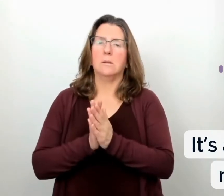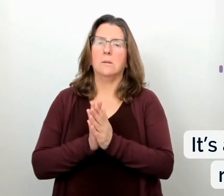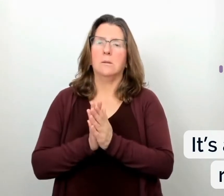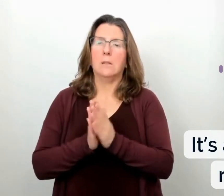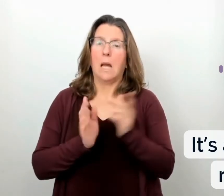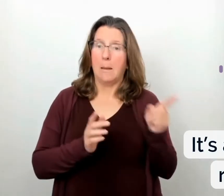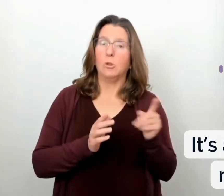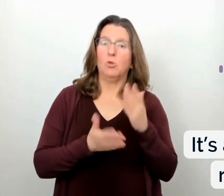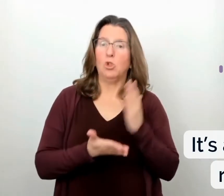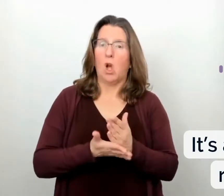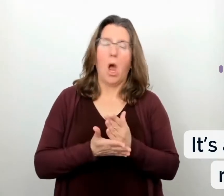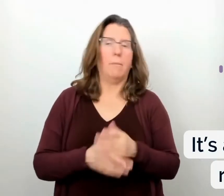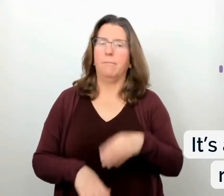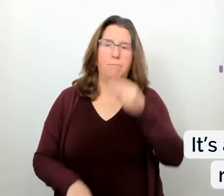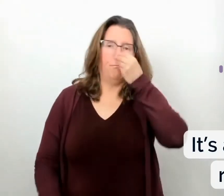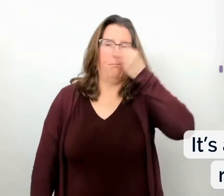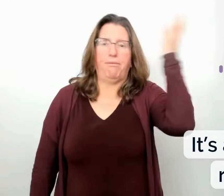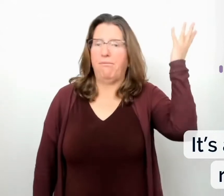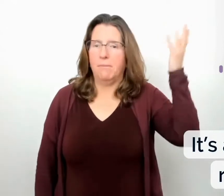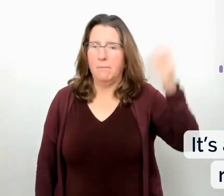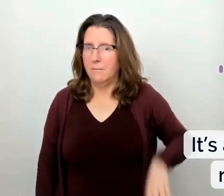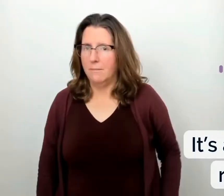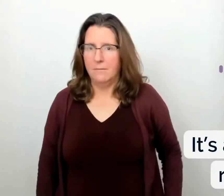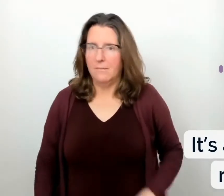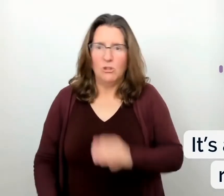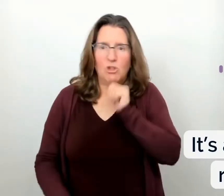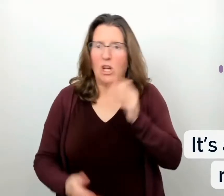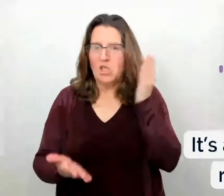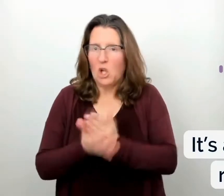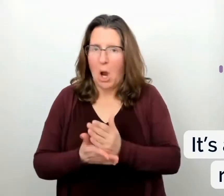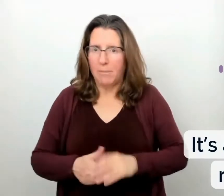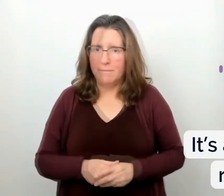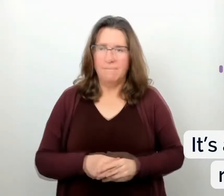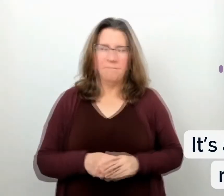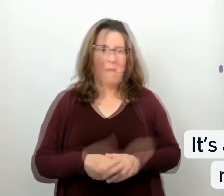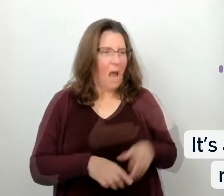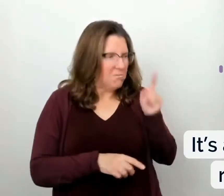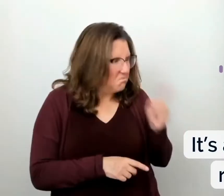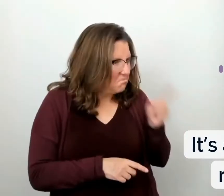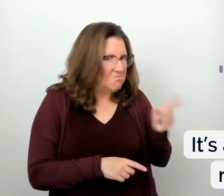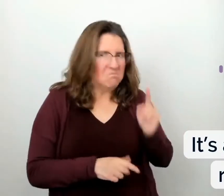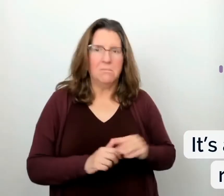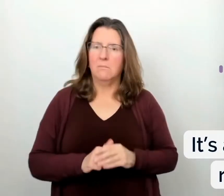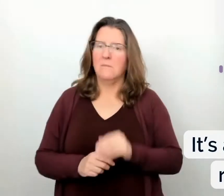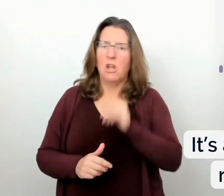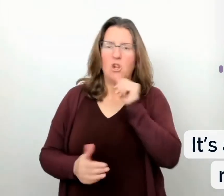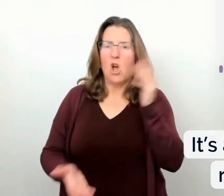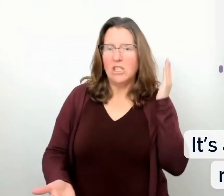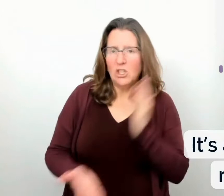I asked him to stop, but he just ignored me. I scolded him, but he